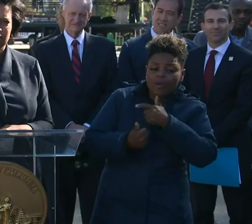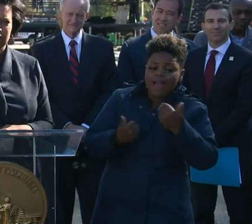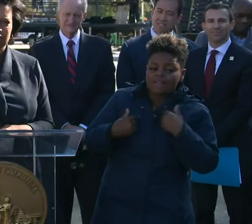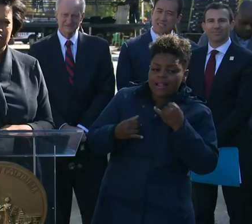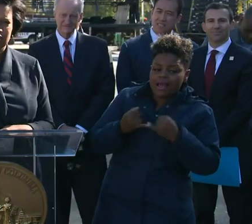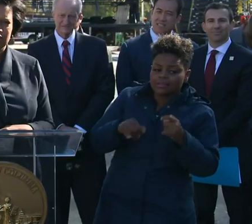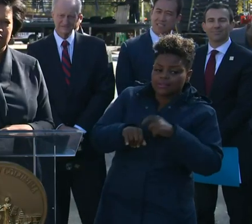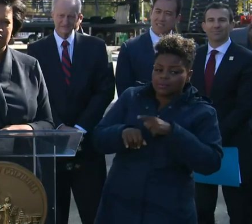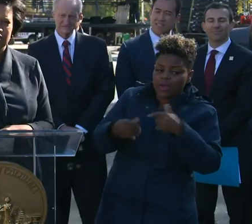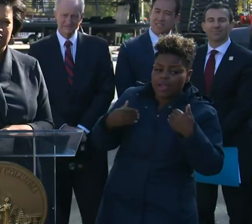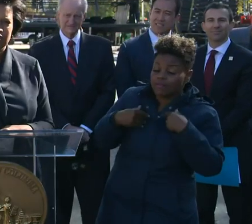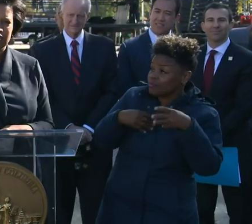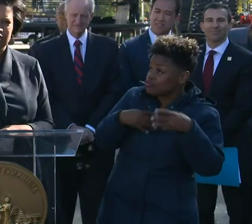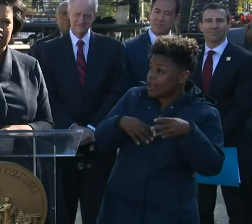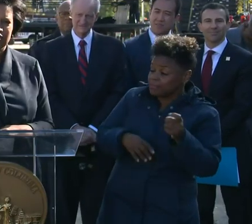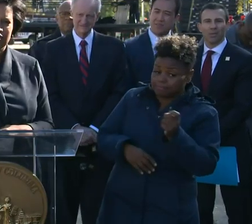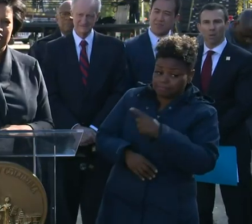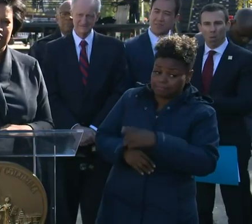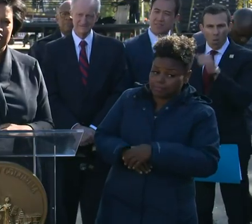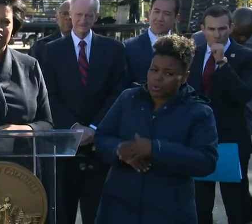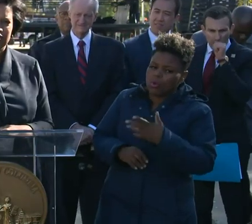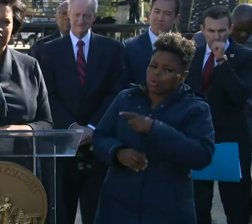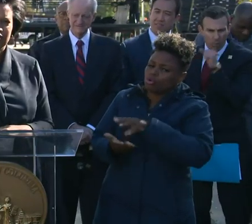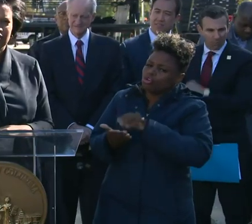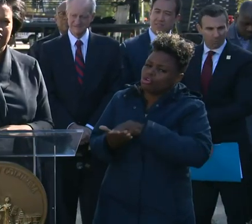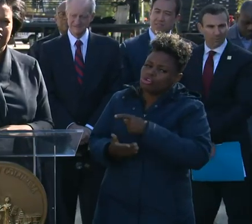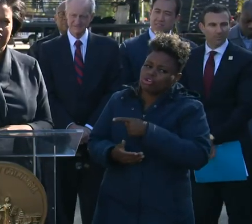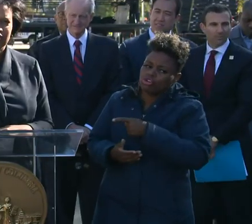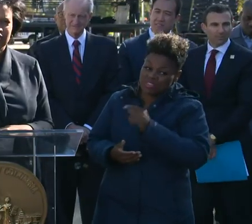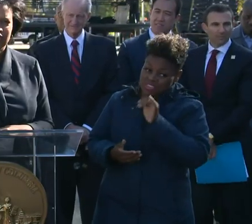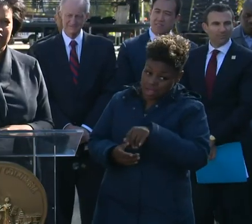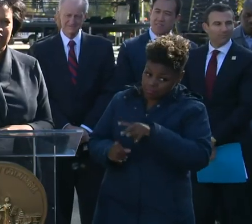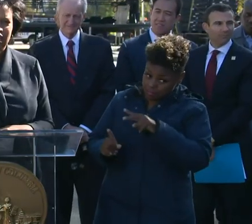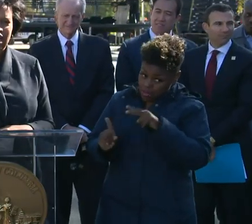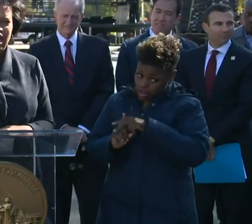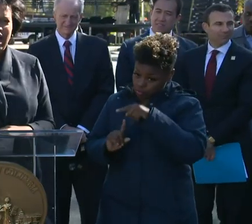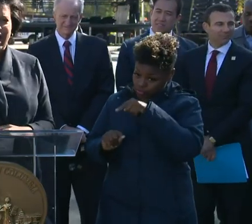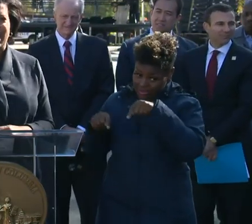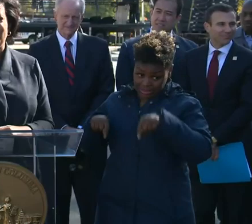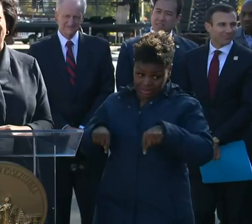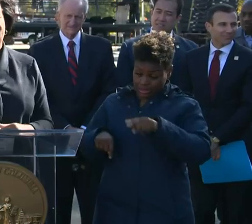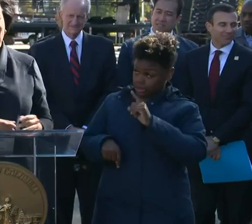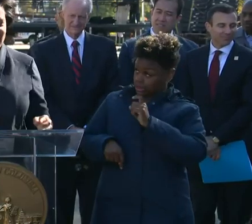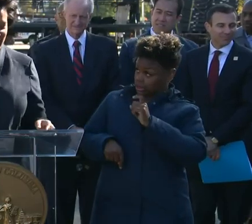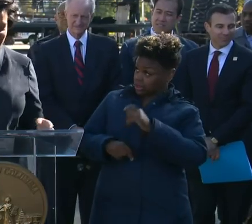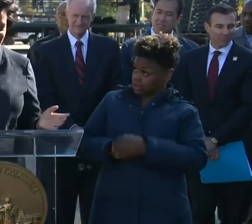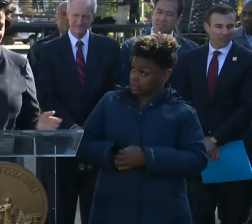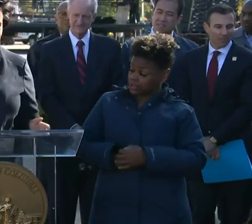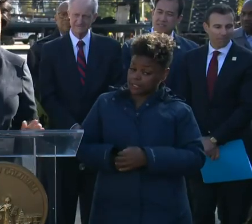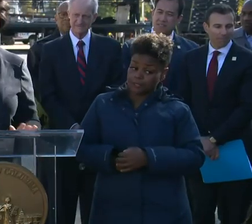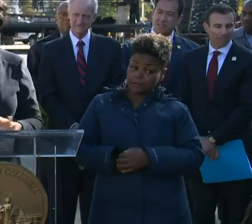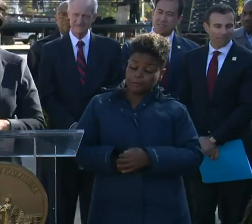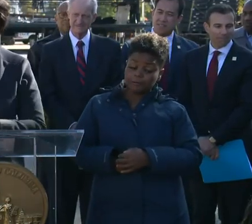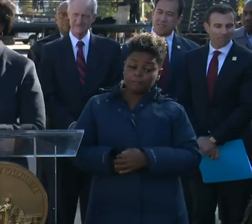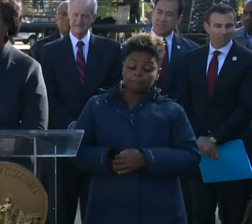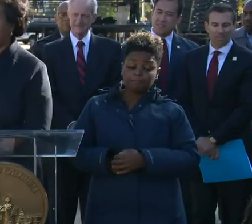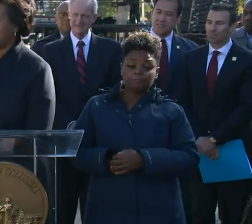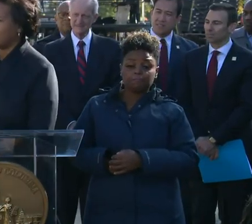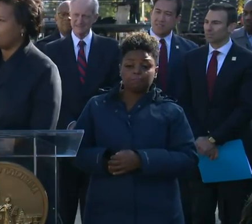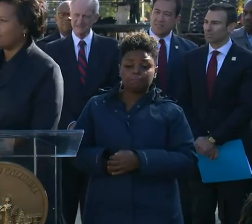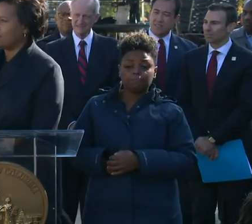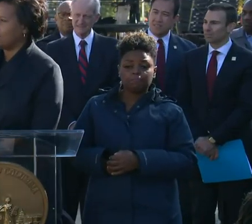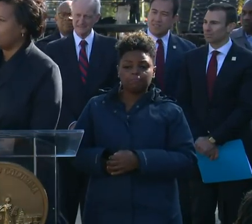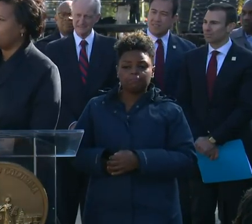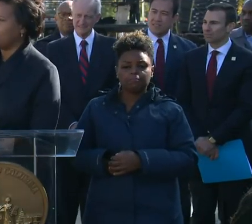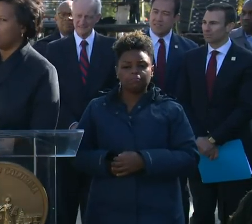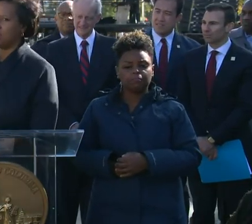learn from that, and is any of that being applied to the production that we're going to have this weekend? I would say that, and I'm going to